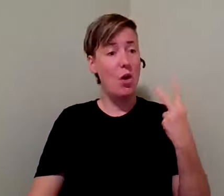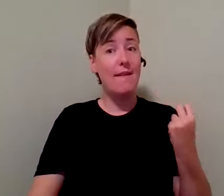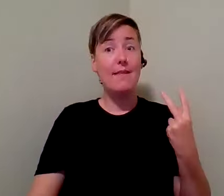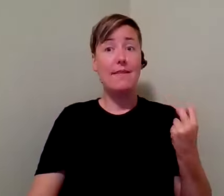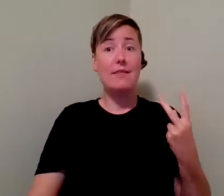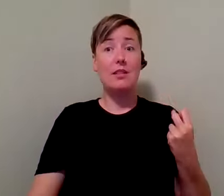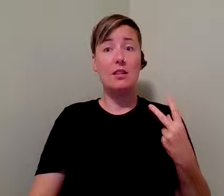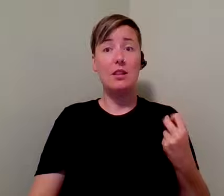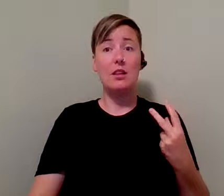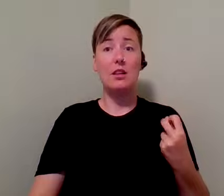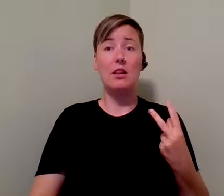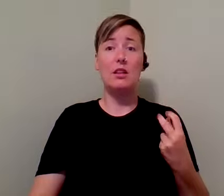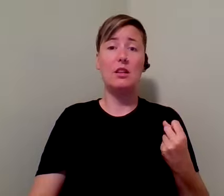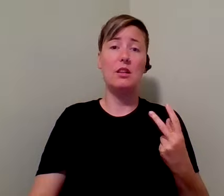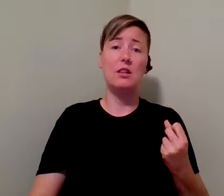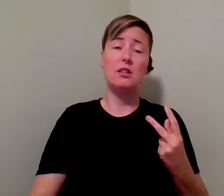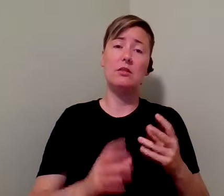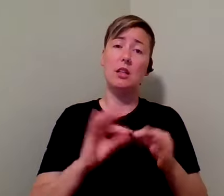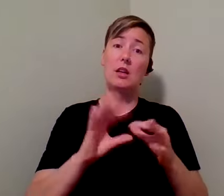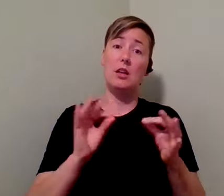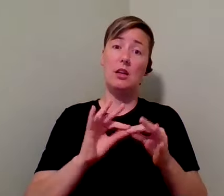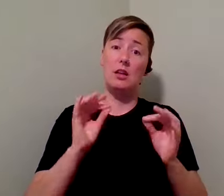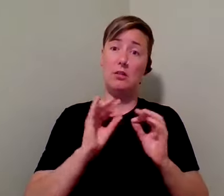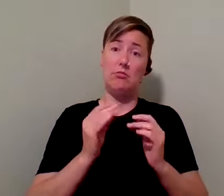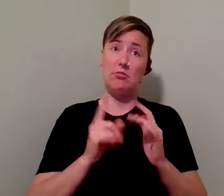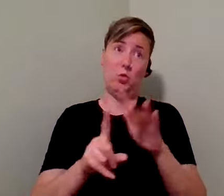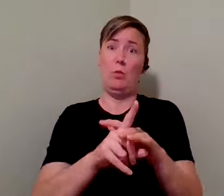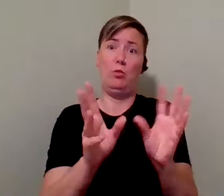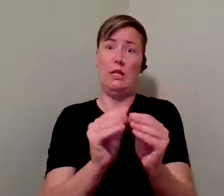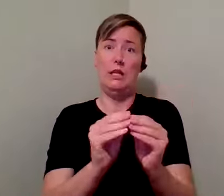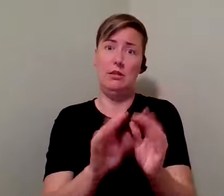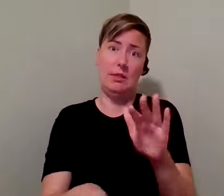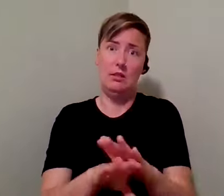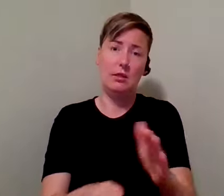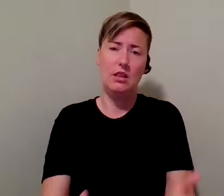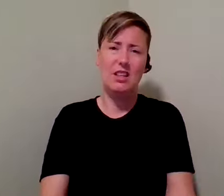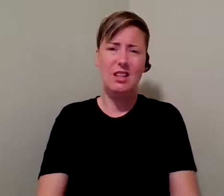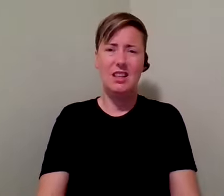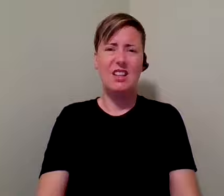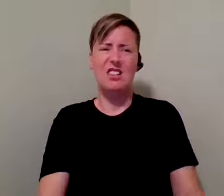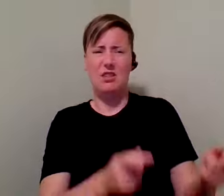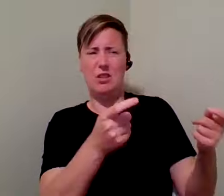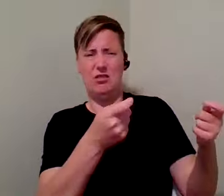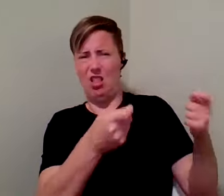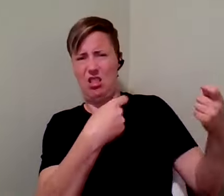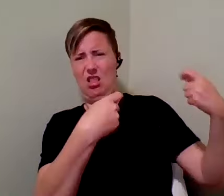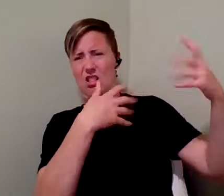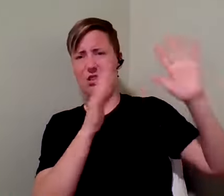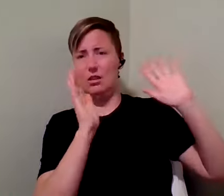says, come for meetings, basically. So the directors, they were out. And the suggesters were great. Make